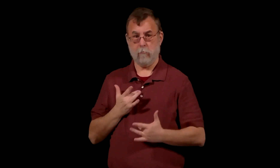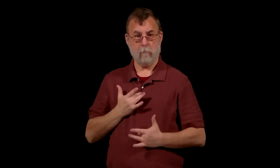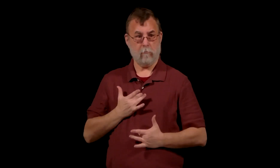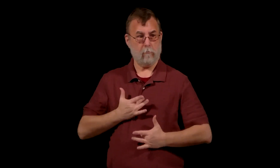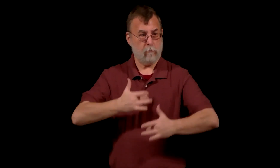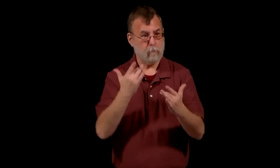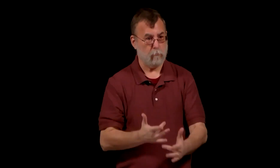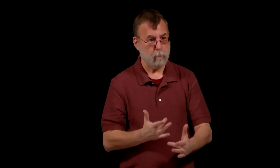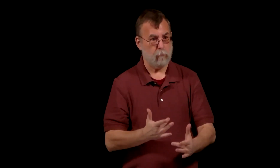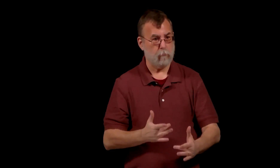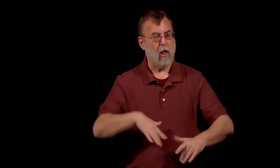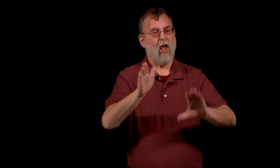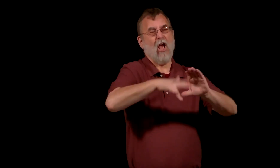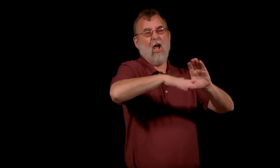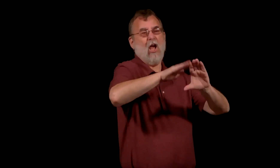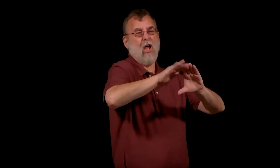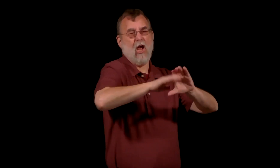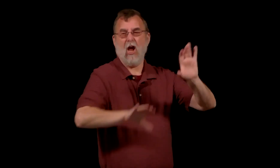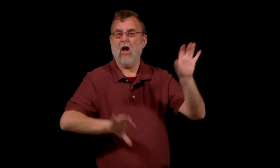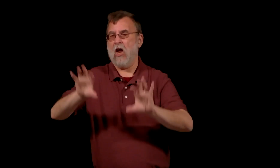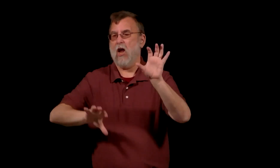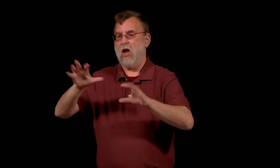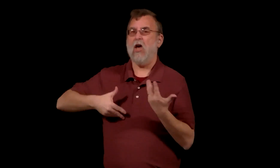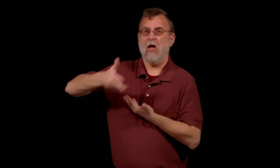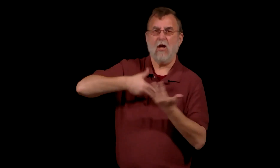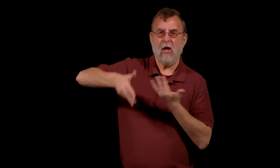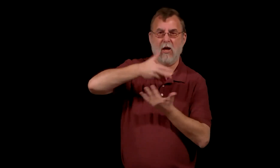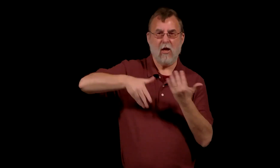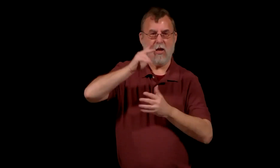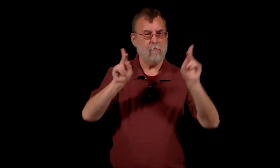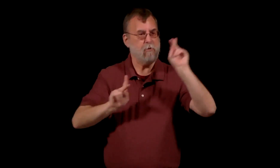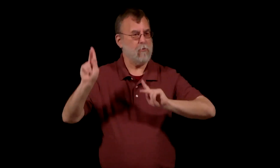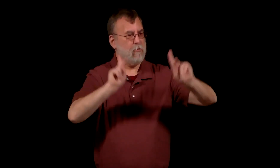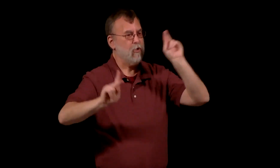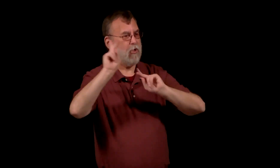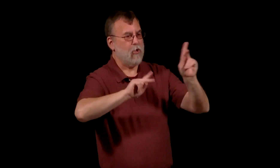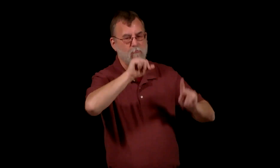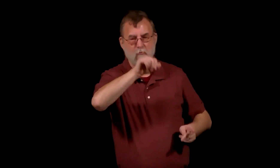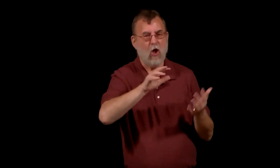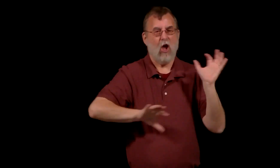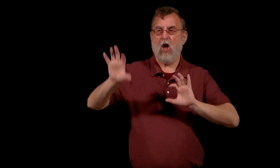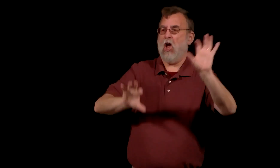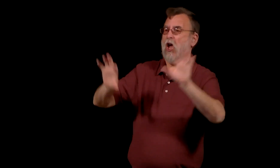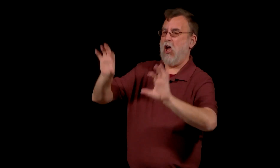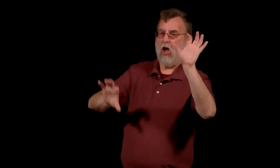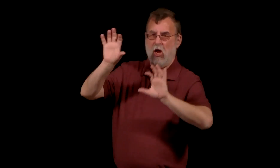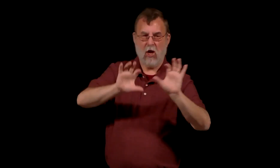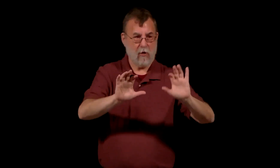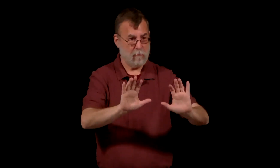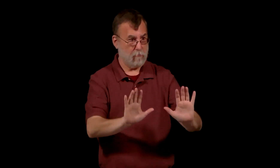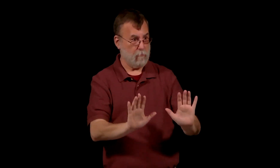Extroverted. That means you tend to talk a lot. You're really engaged, social, friendly with